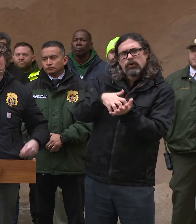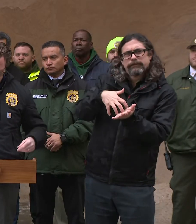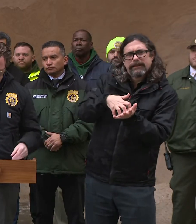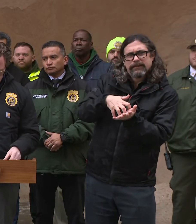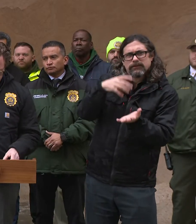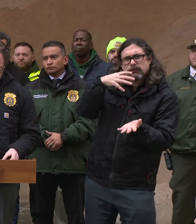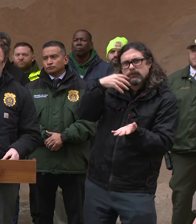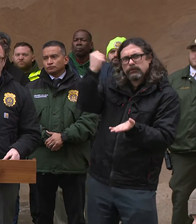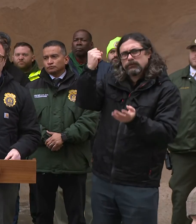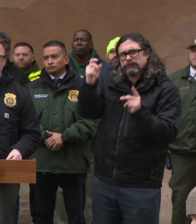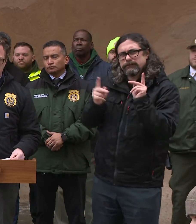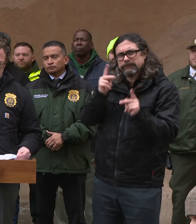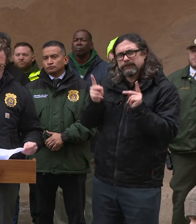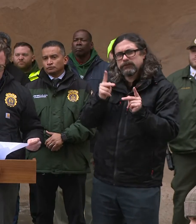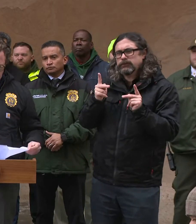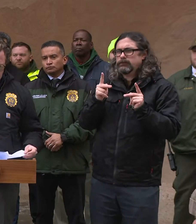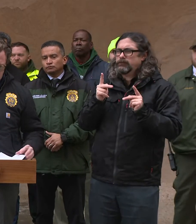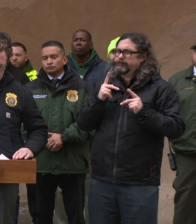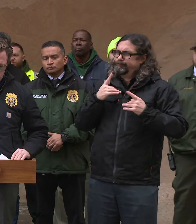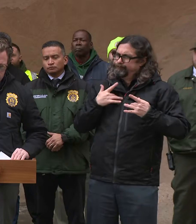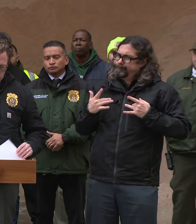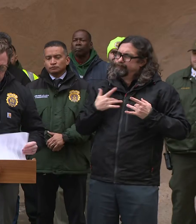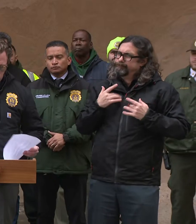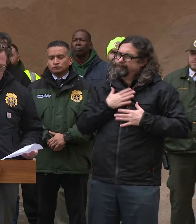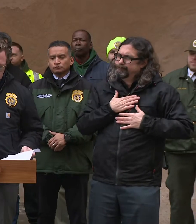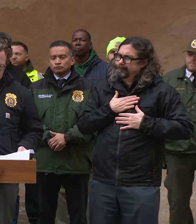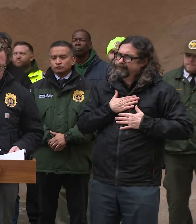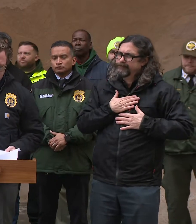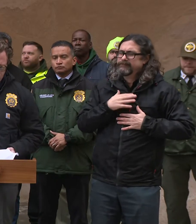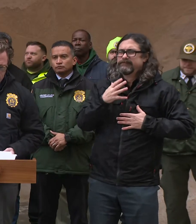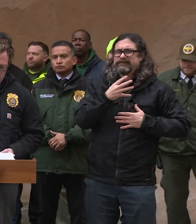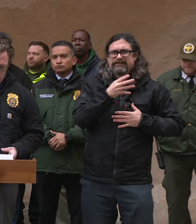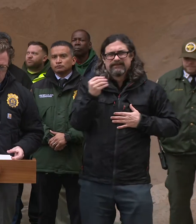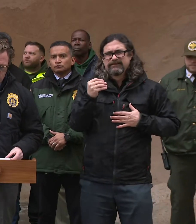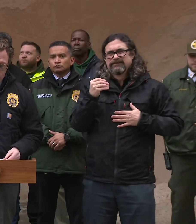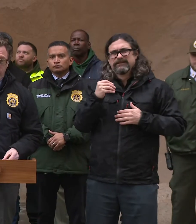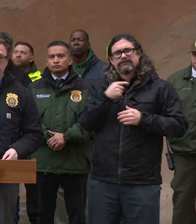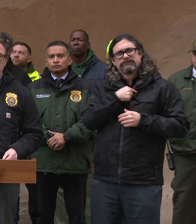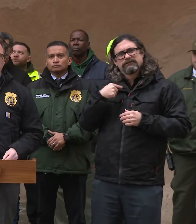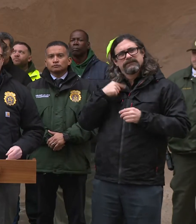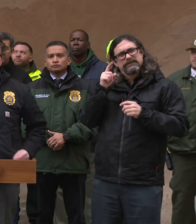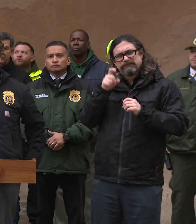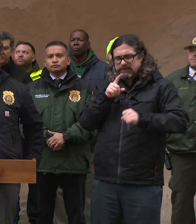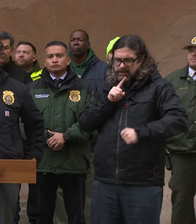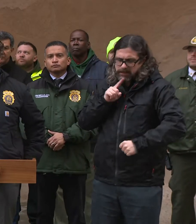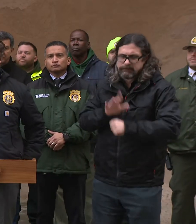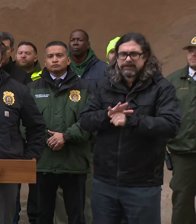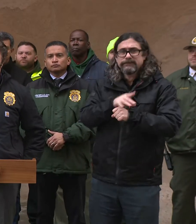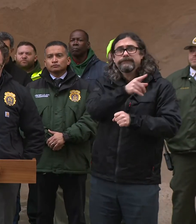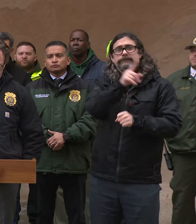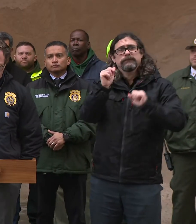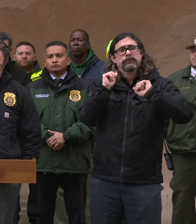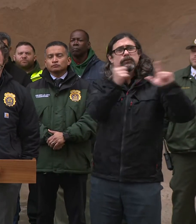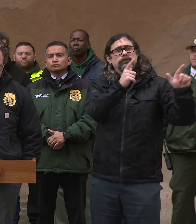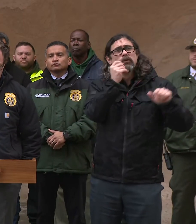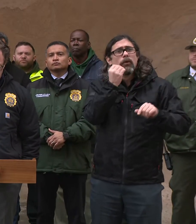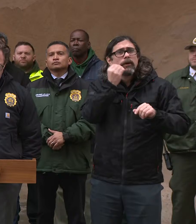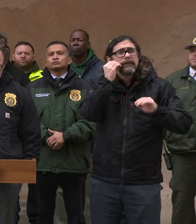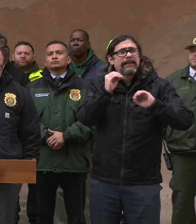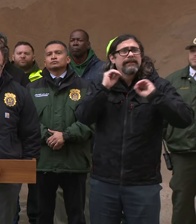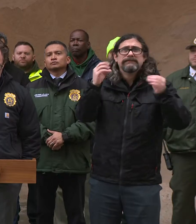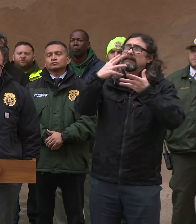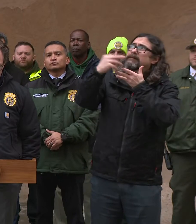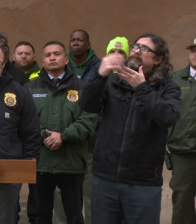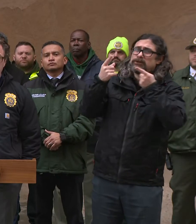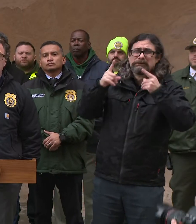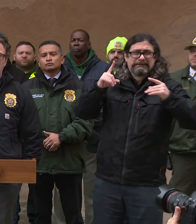New Yorkers have access to shelter and to warmth. While they can actively conduct their outreach, as the